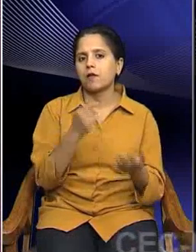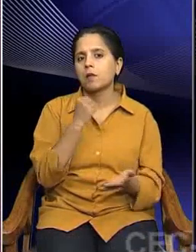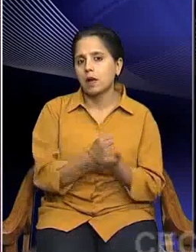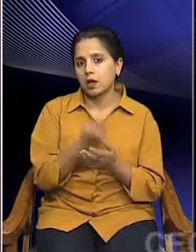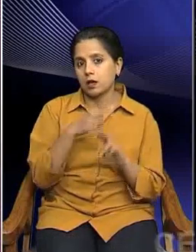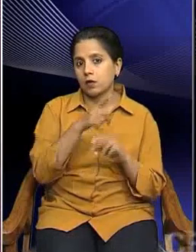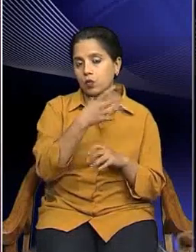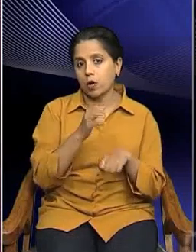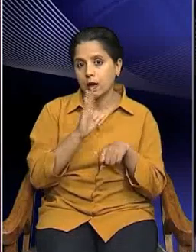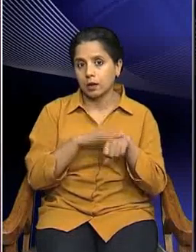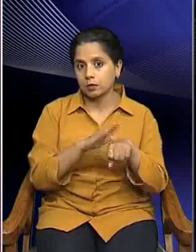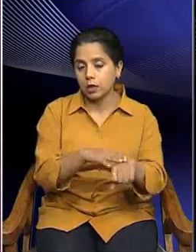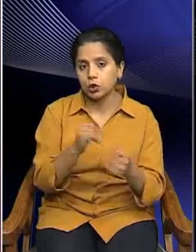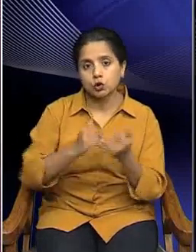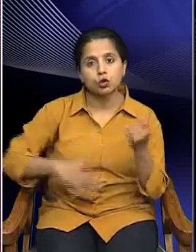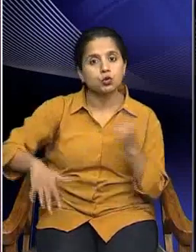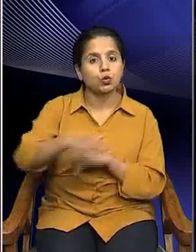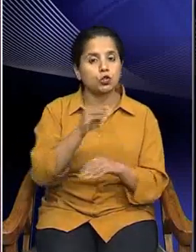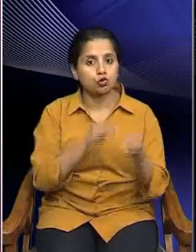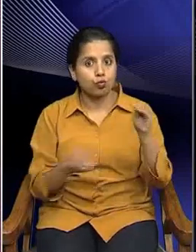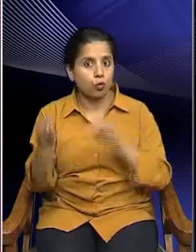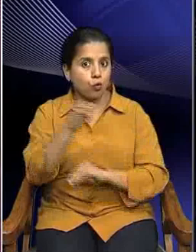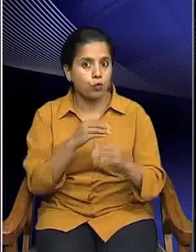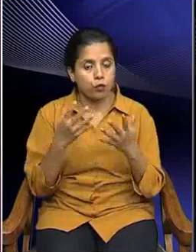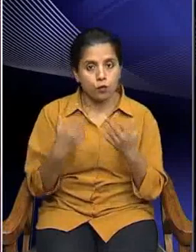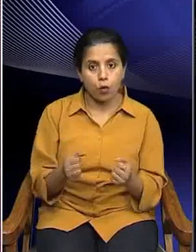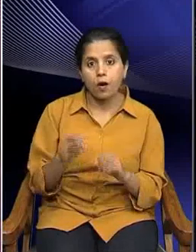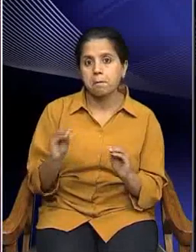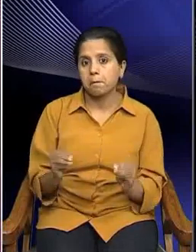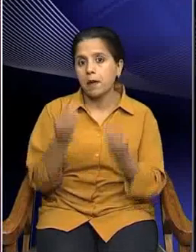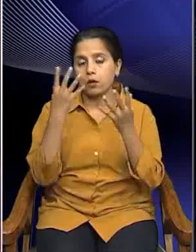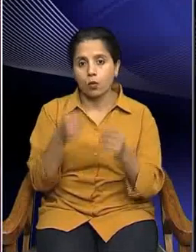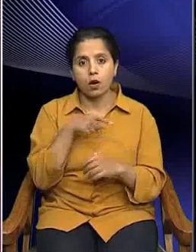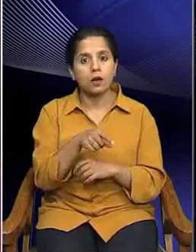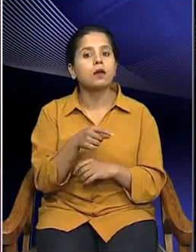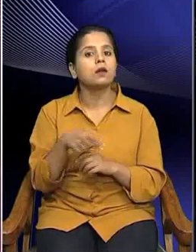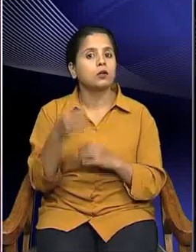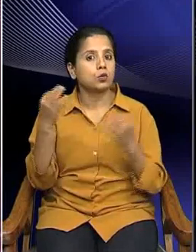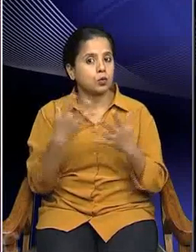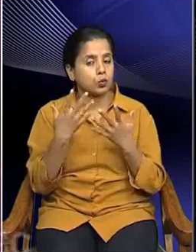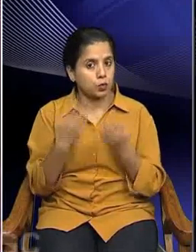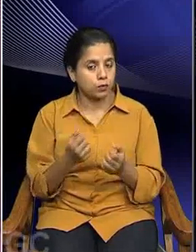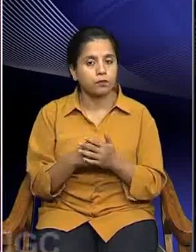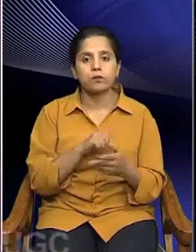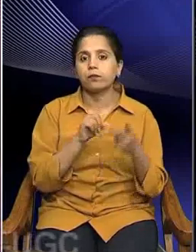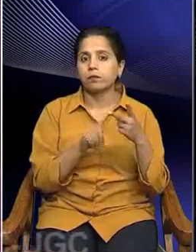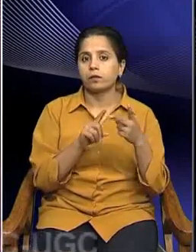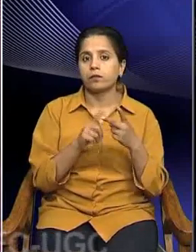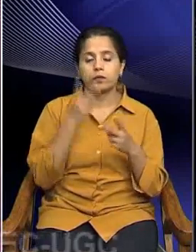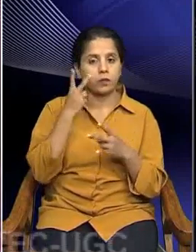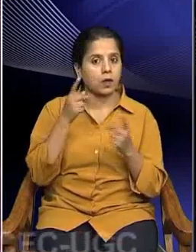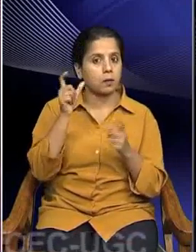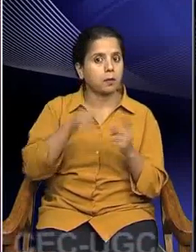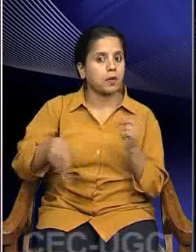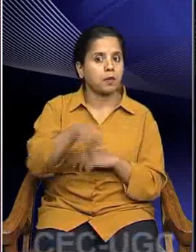to experience social mobility or improvement in their standard of living. Second, the perception